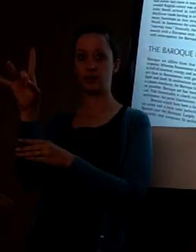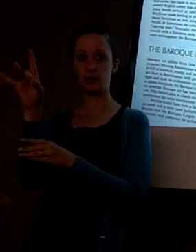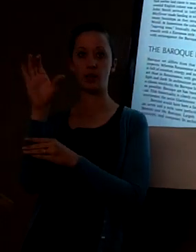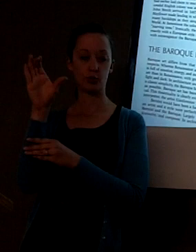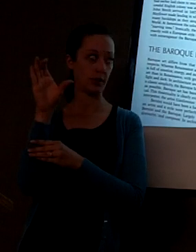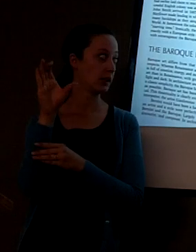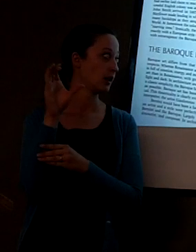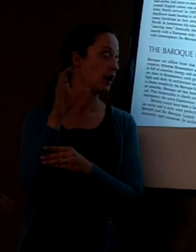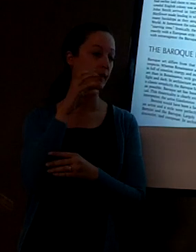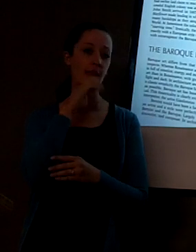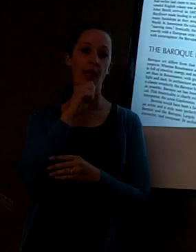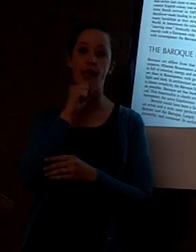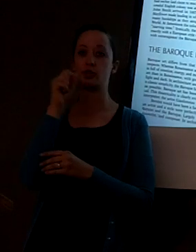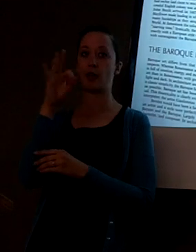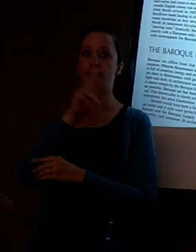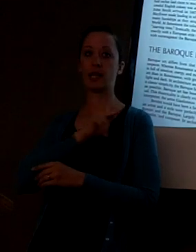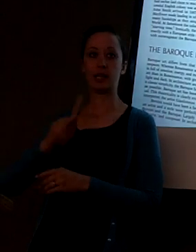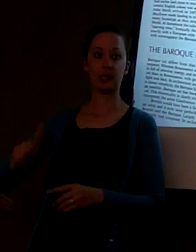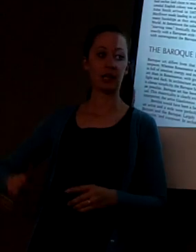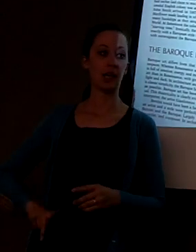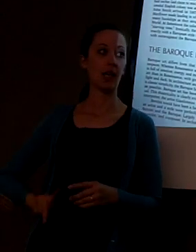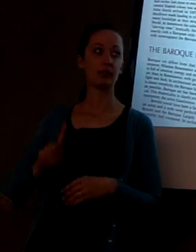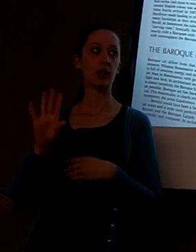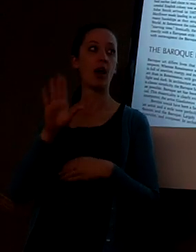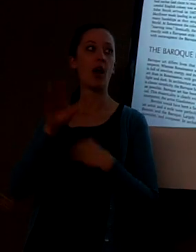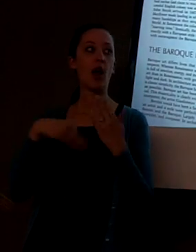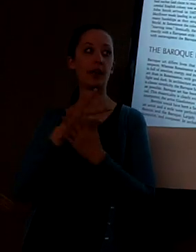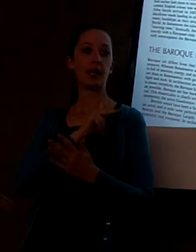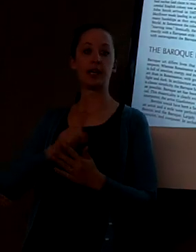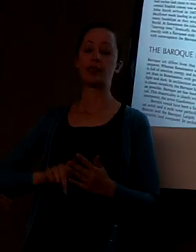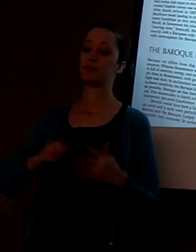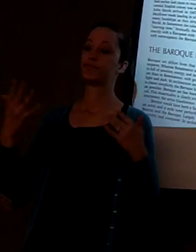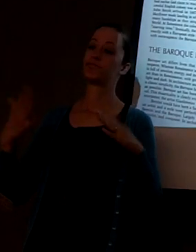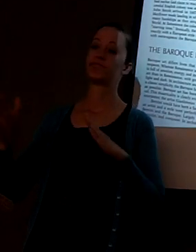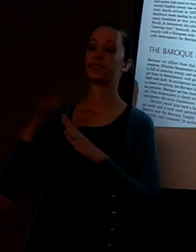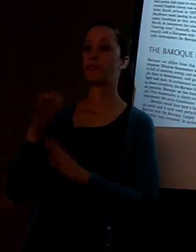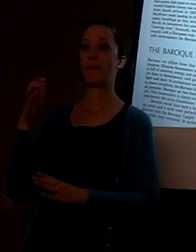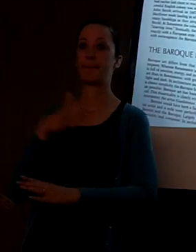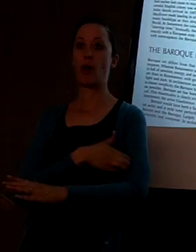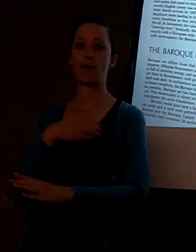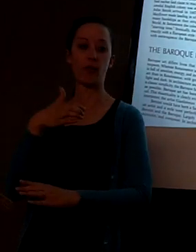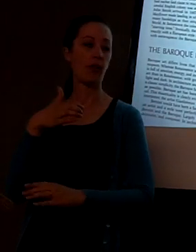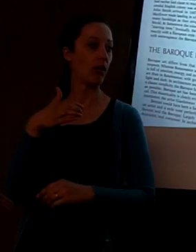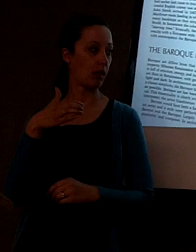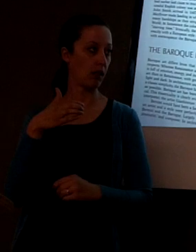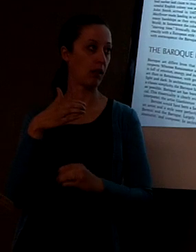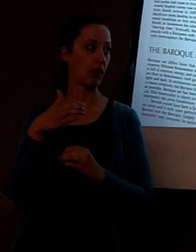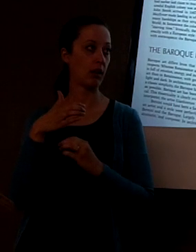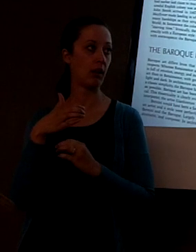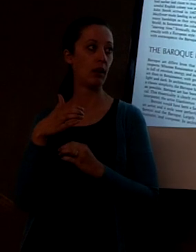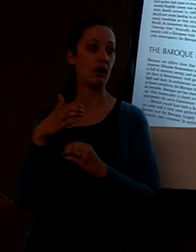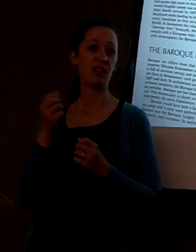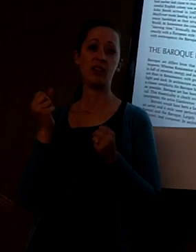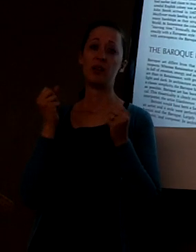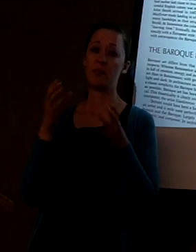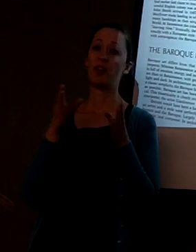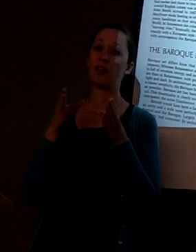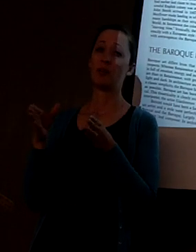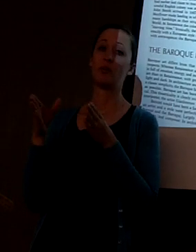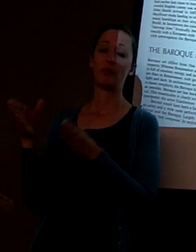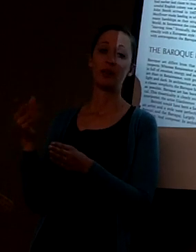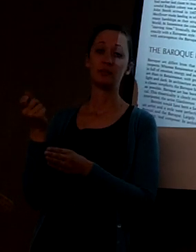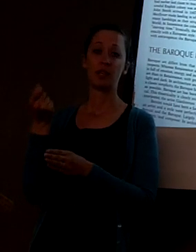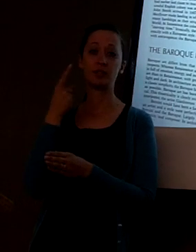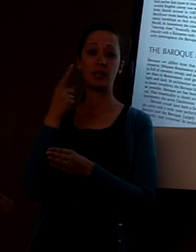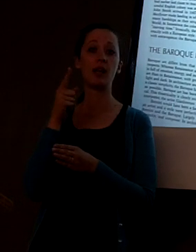kings. And the kings were all powerful, and in many ways, when